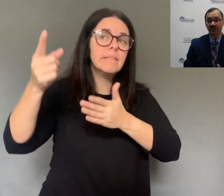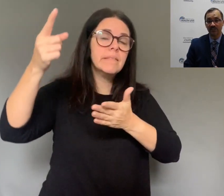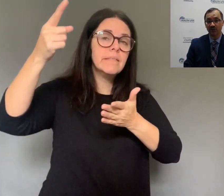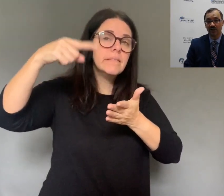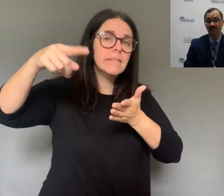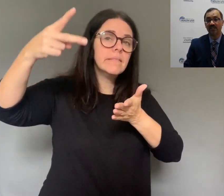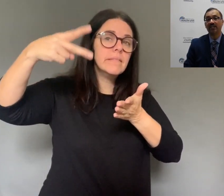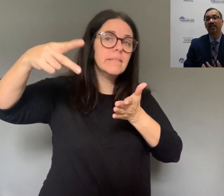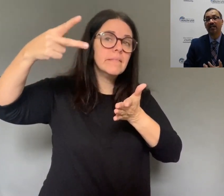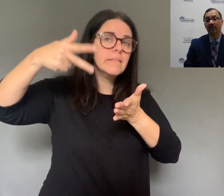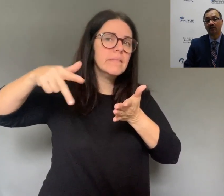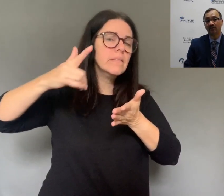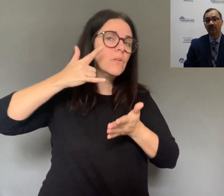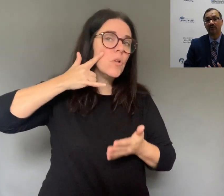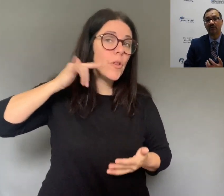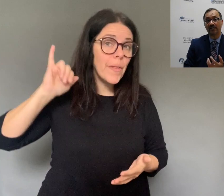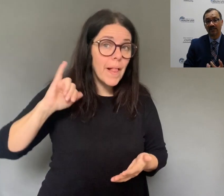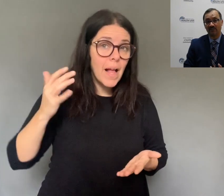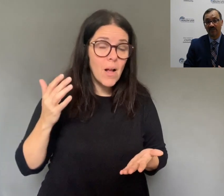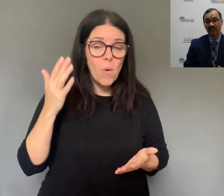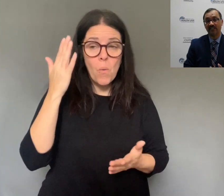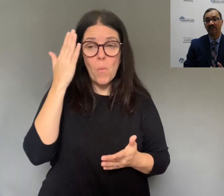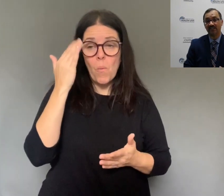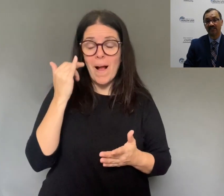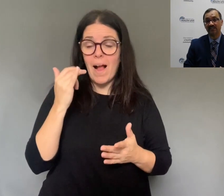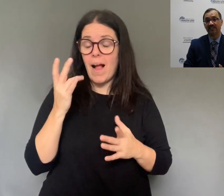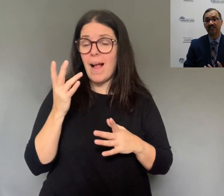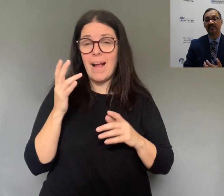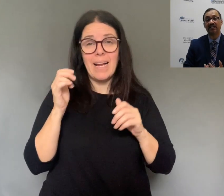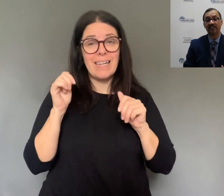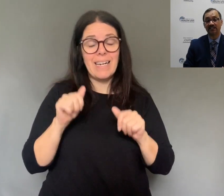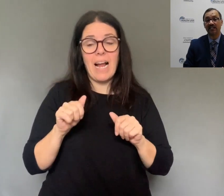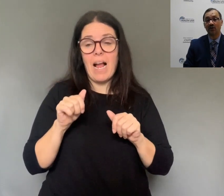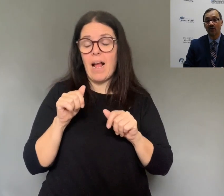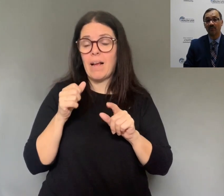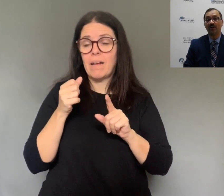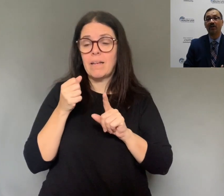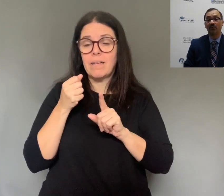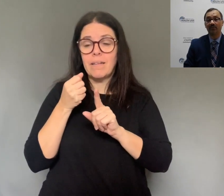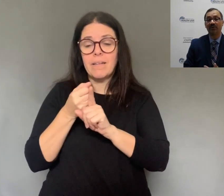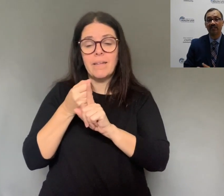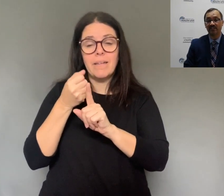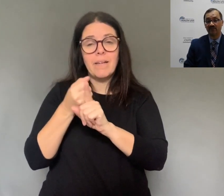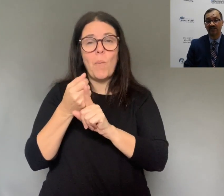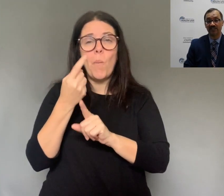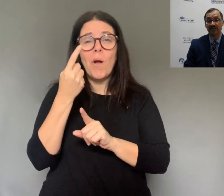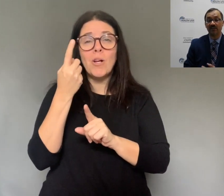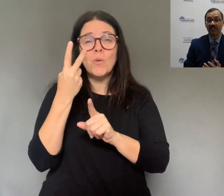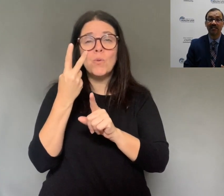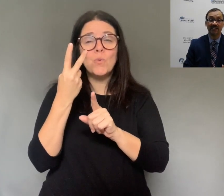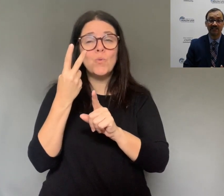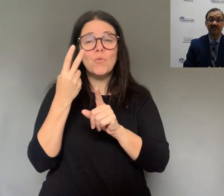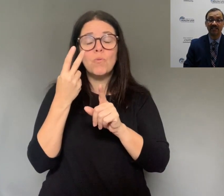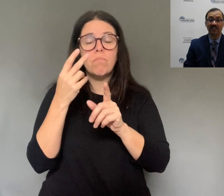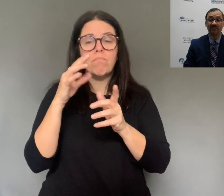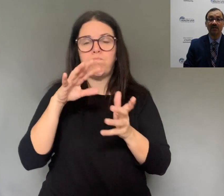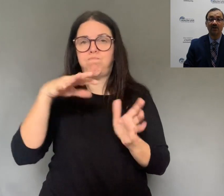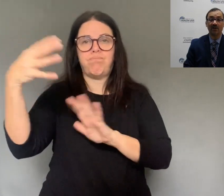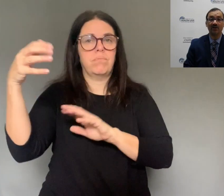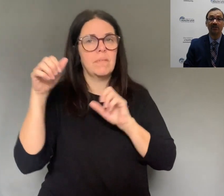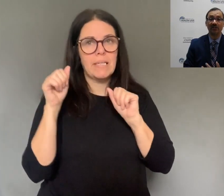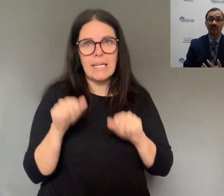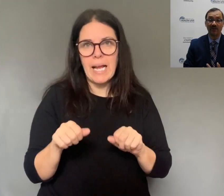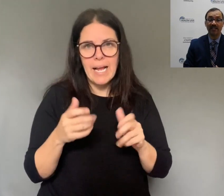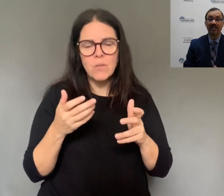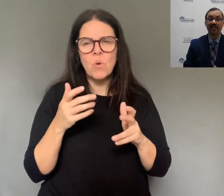to these shops, and also maintaining physical distancing and staying home will prevent some of these. But it is something that we are